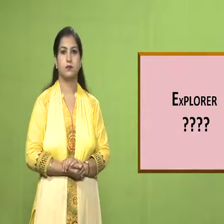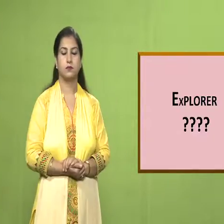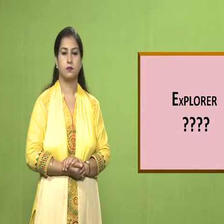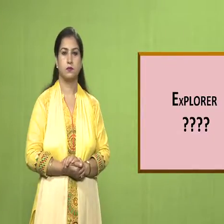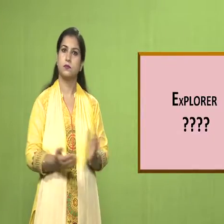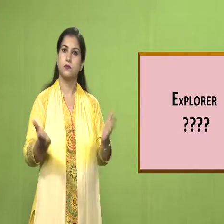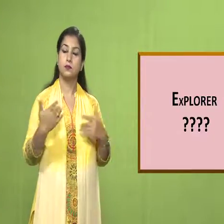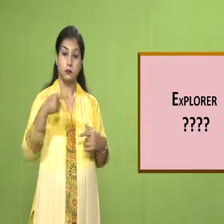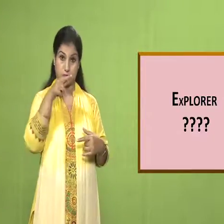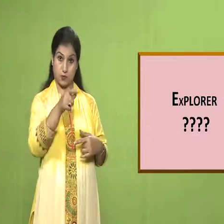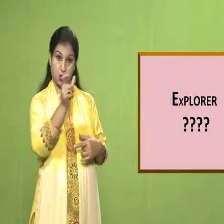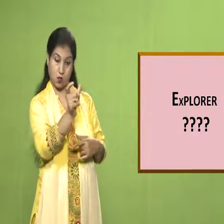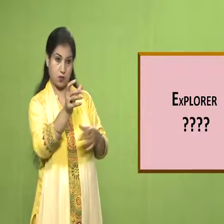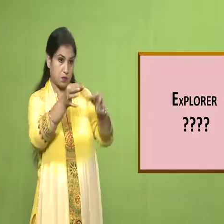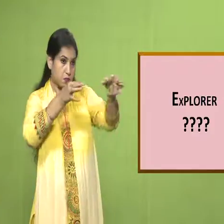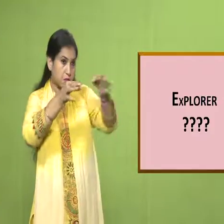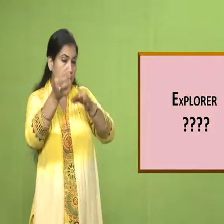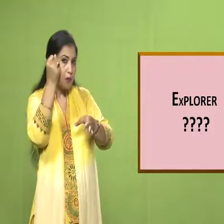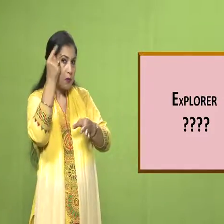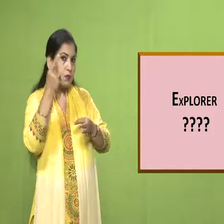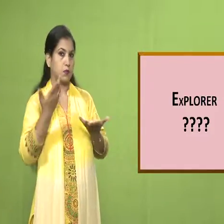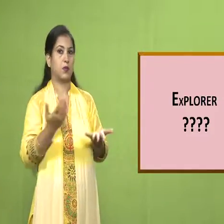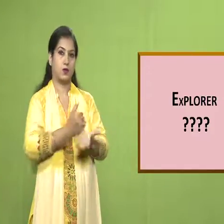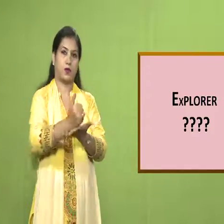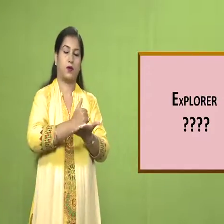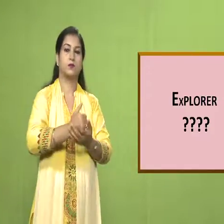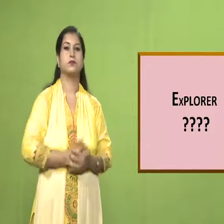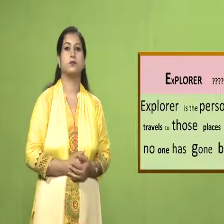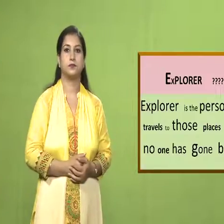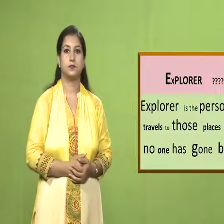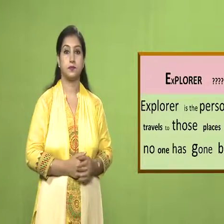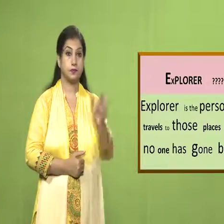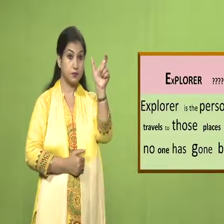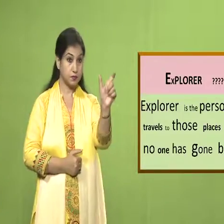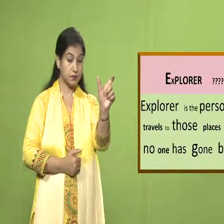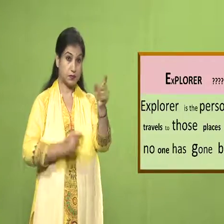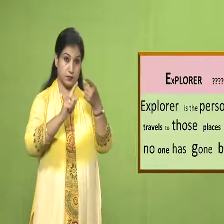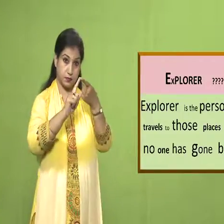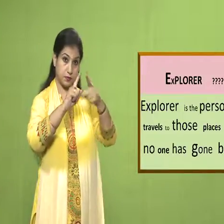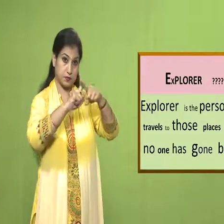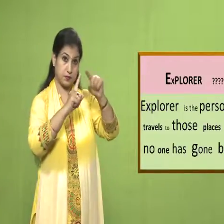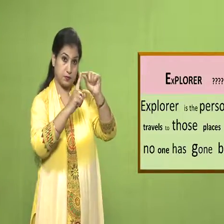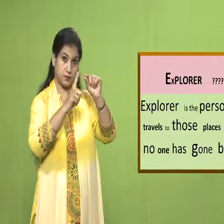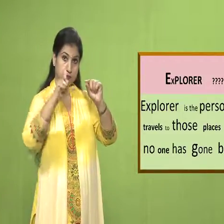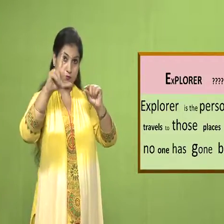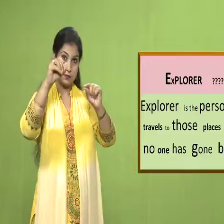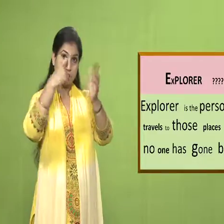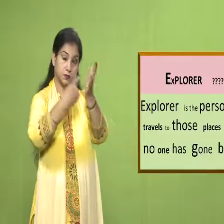Let us understand this word. An explorer is the person who travels